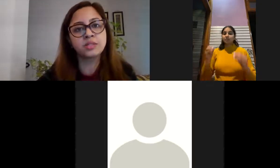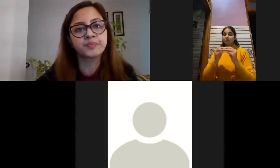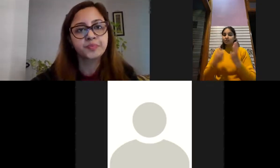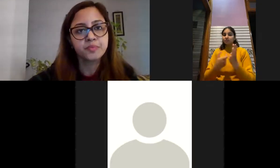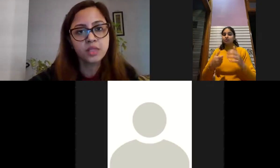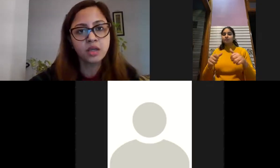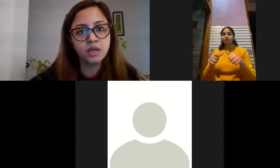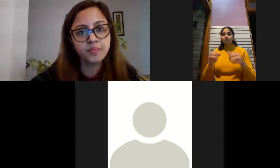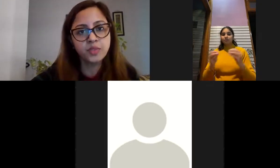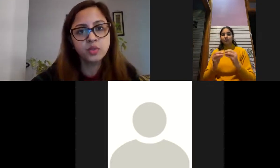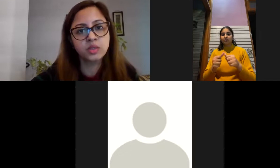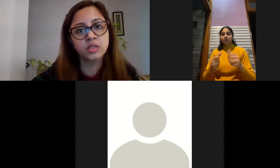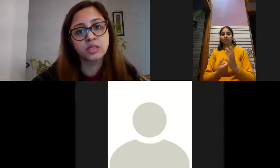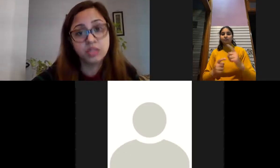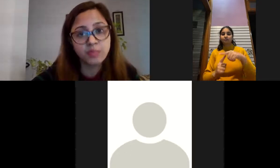repressed